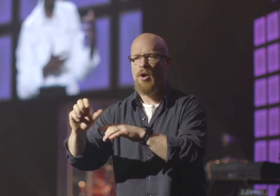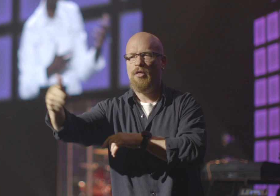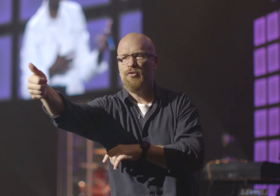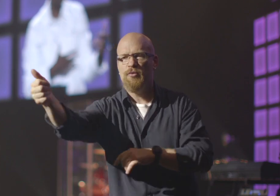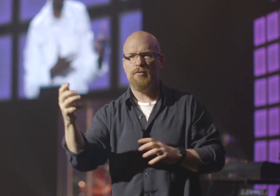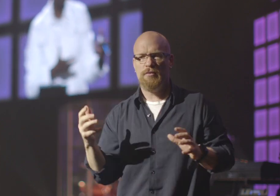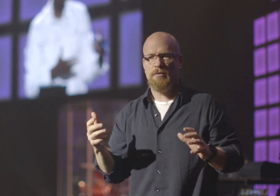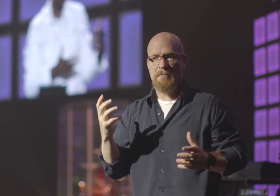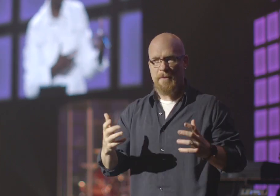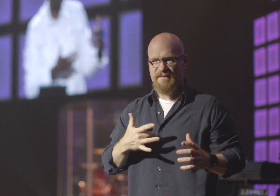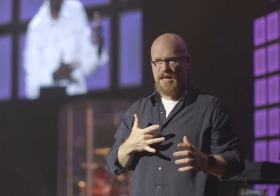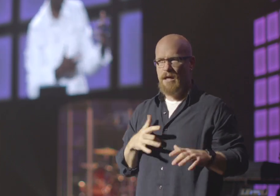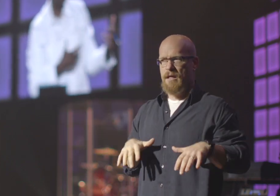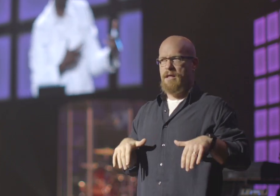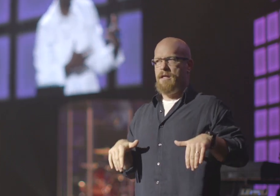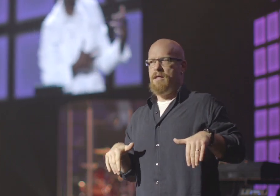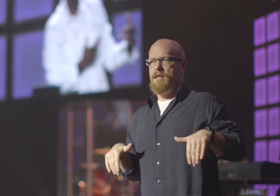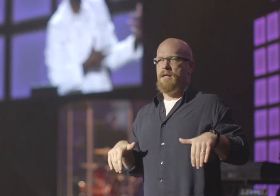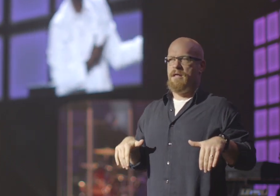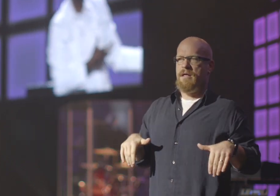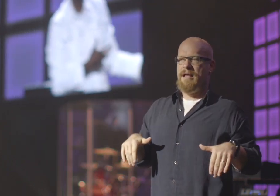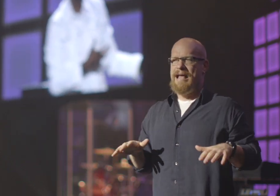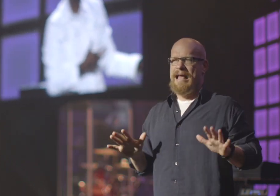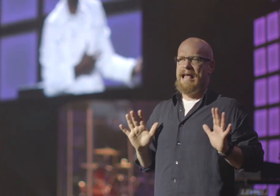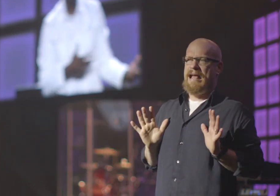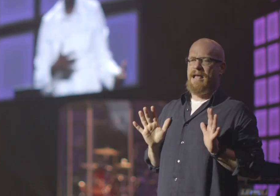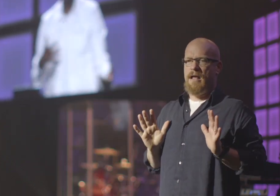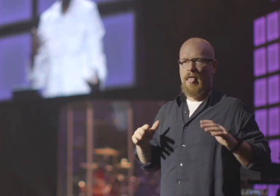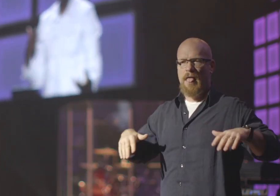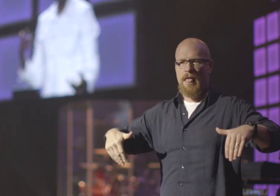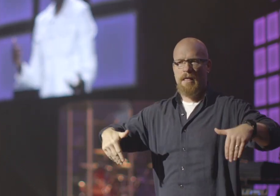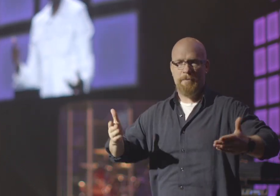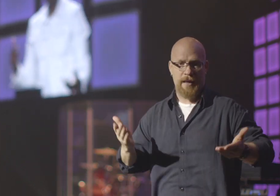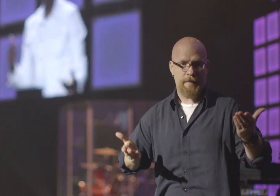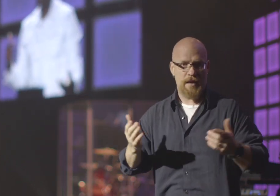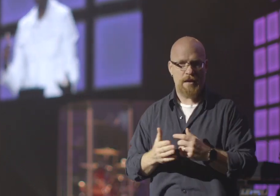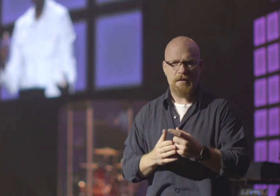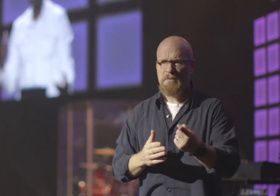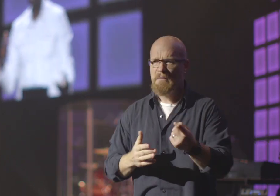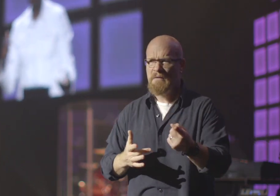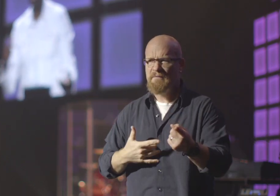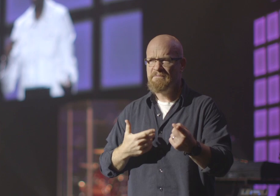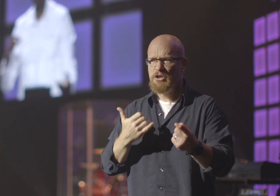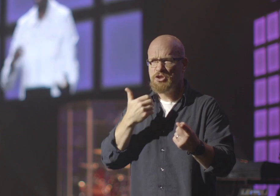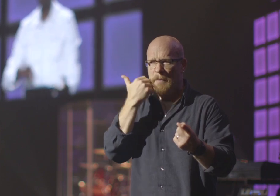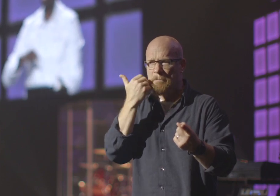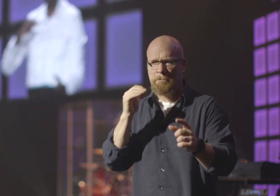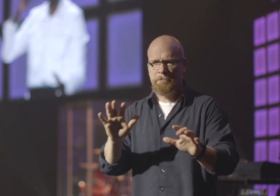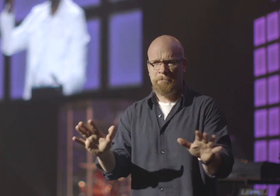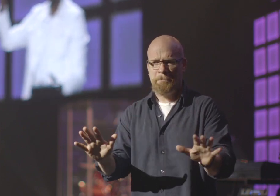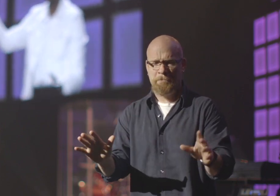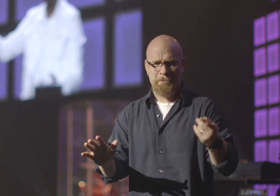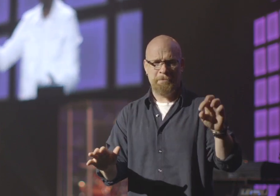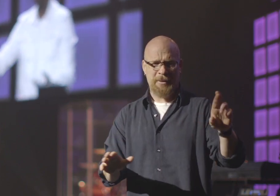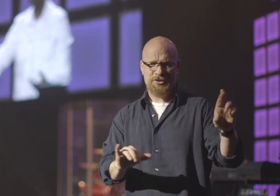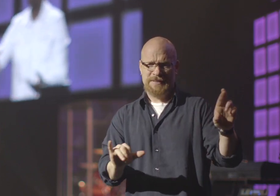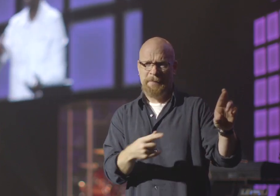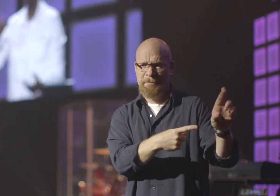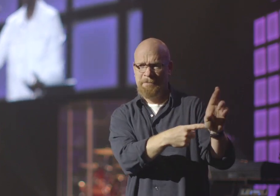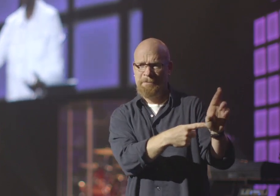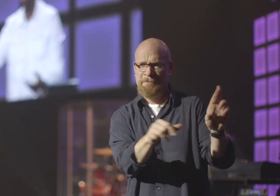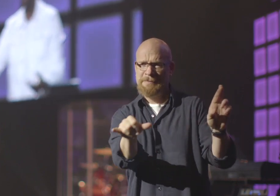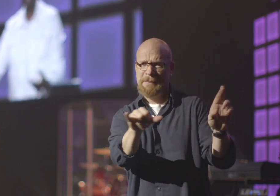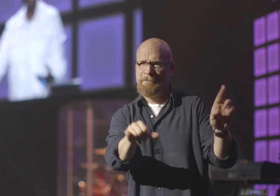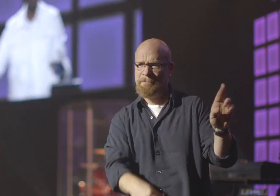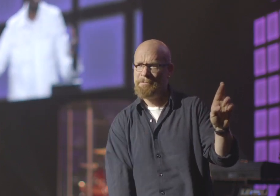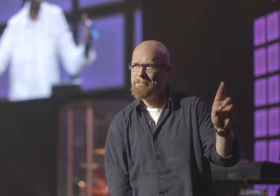so don't feel some kind of way, so to speak, because Peter didn't really go outside of his circle for about